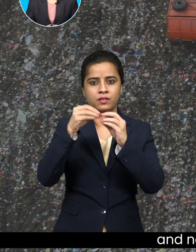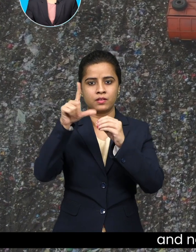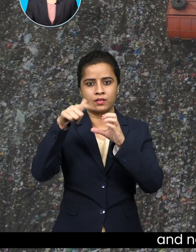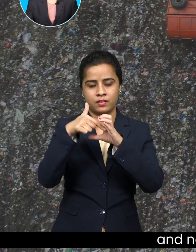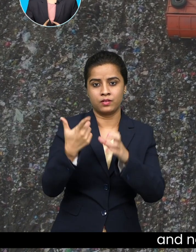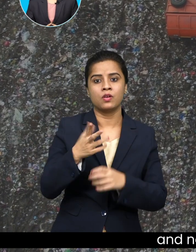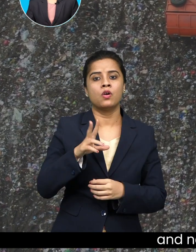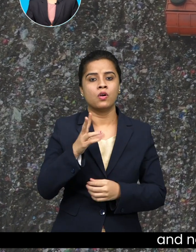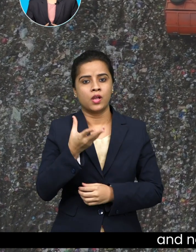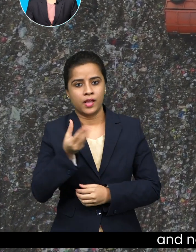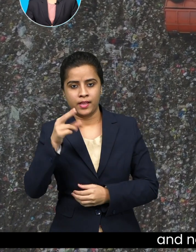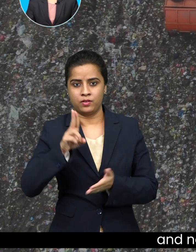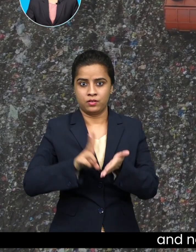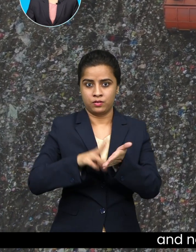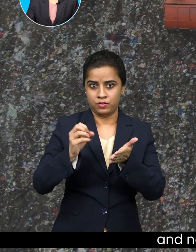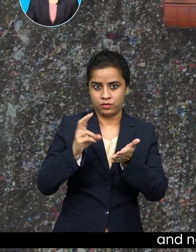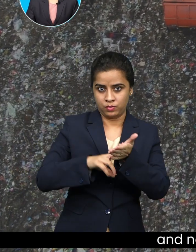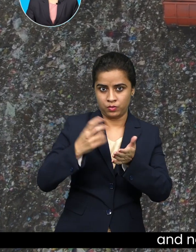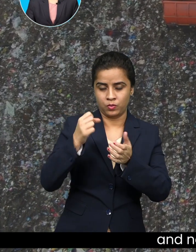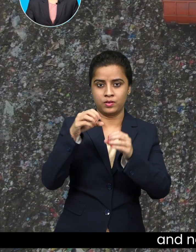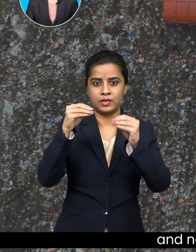and non-biodegradable waste.